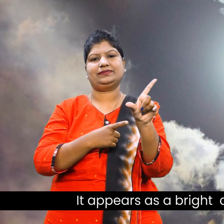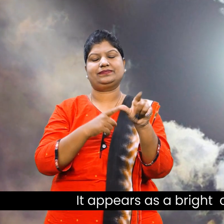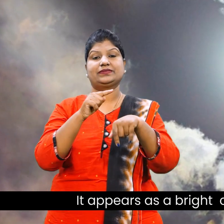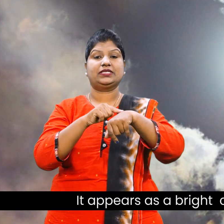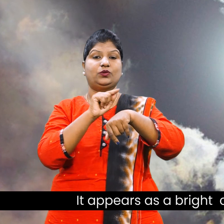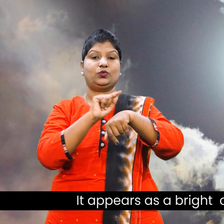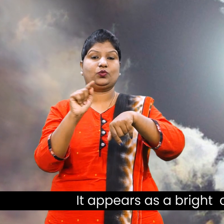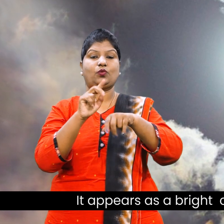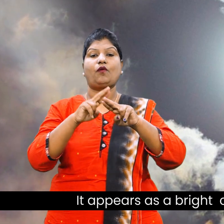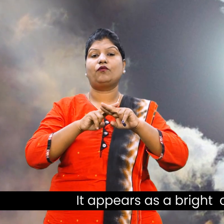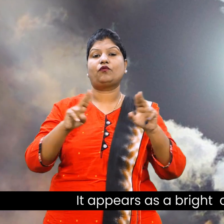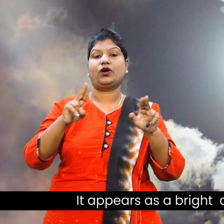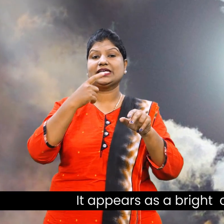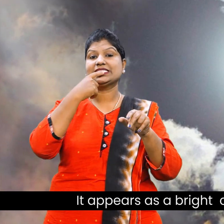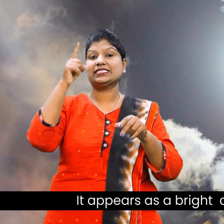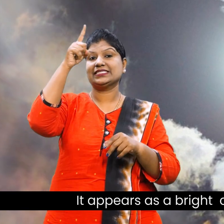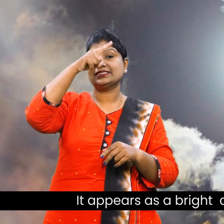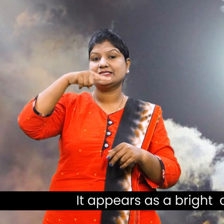during full moon day,